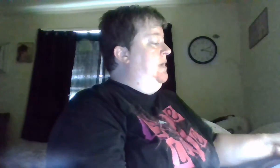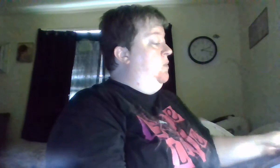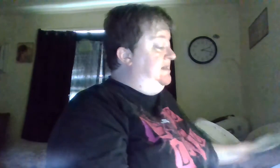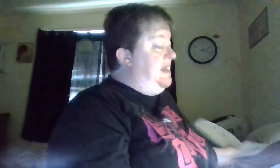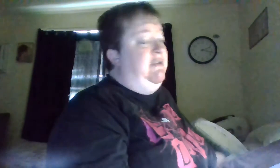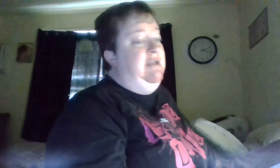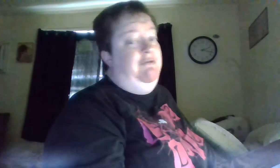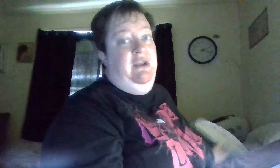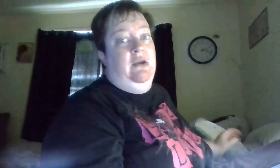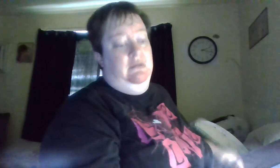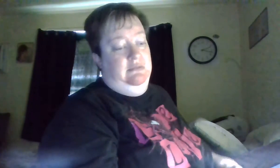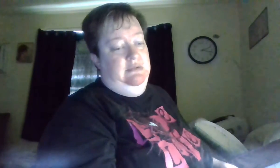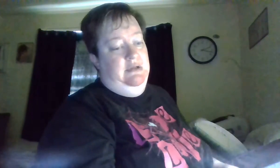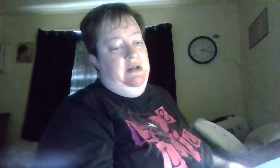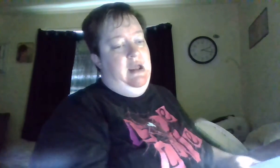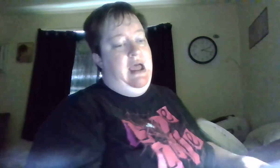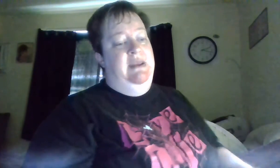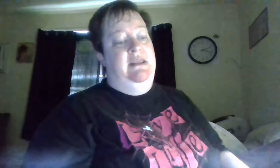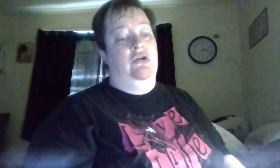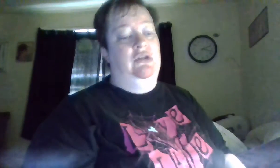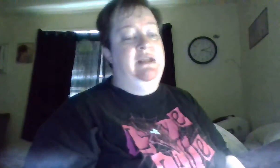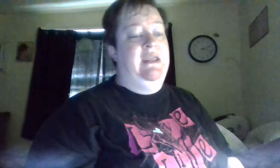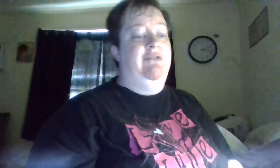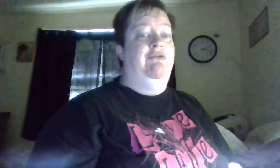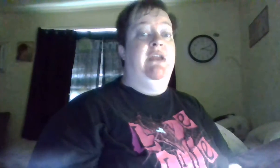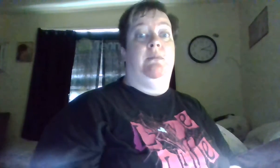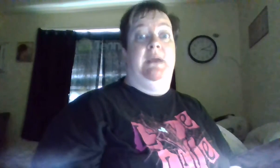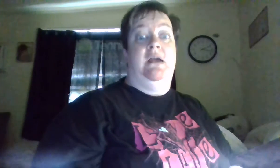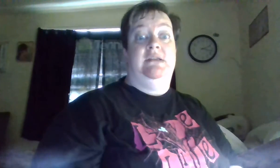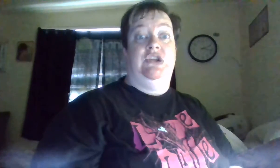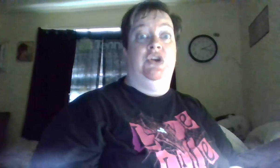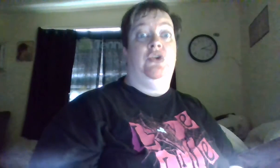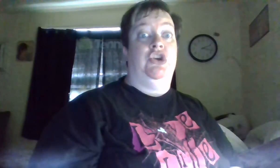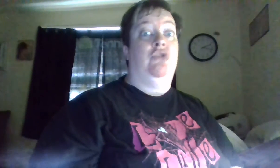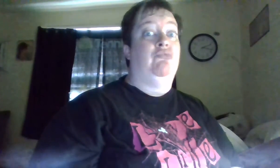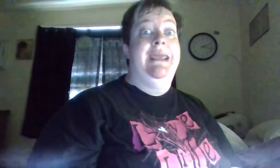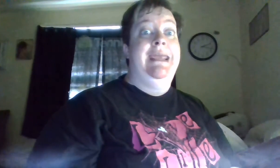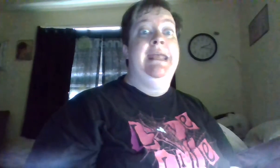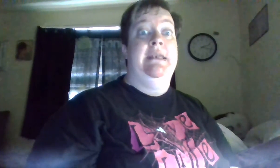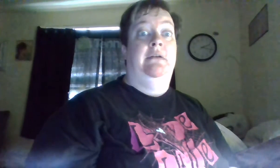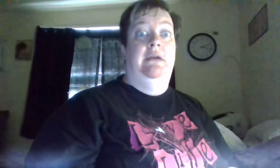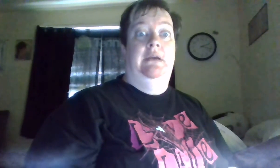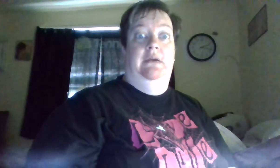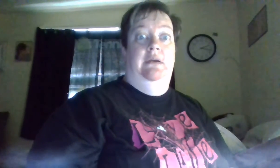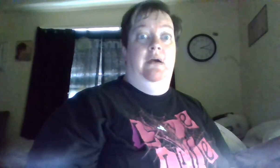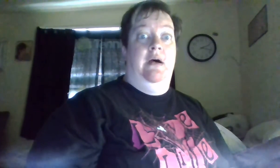It was definite fear. I mean, you're living in fear because you're right in